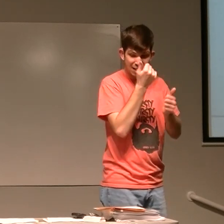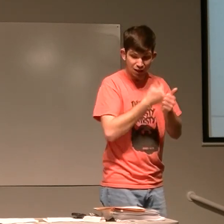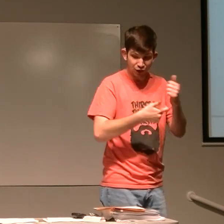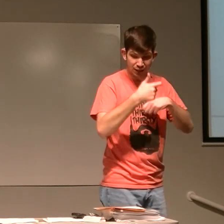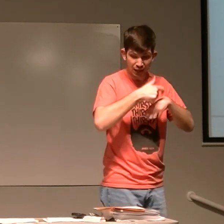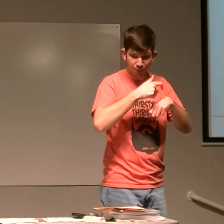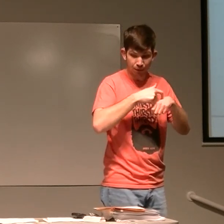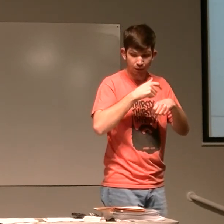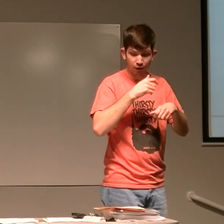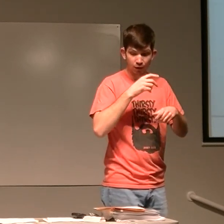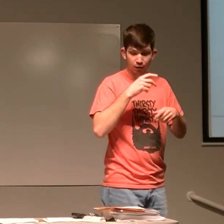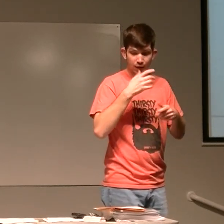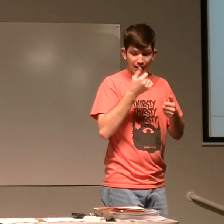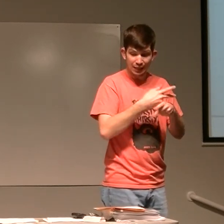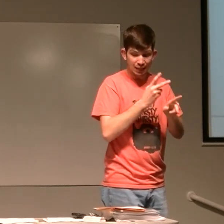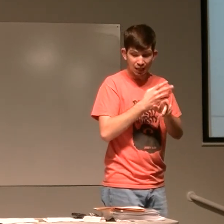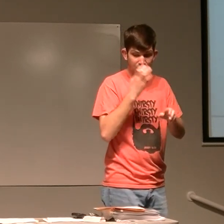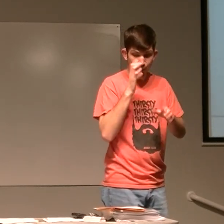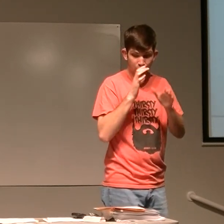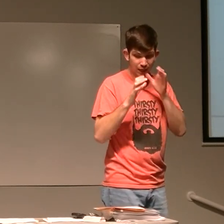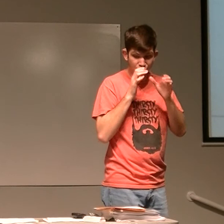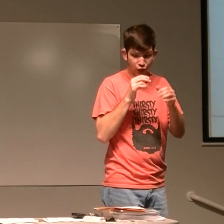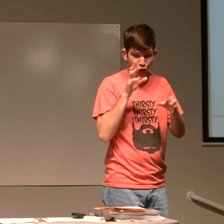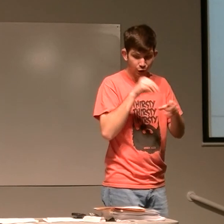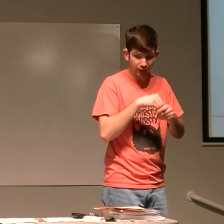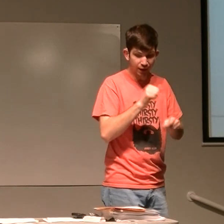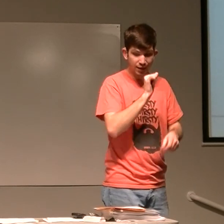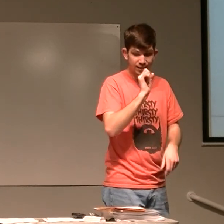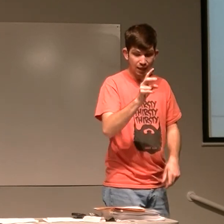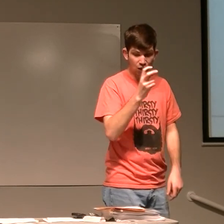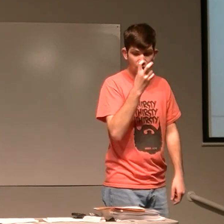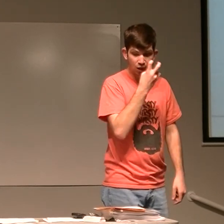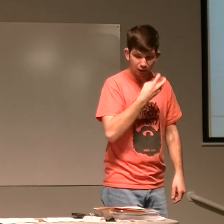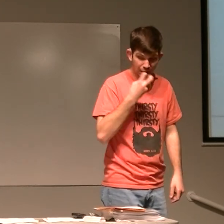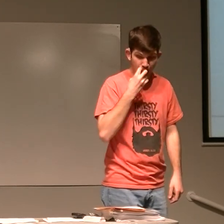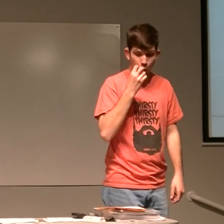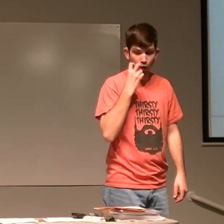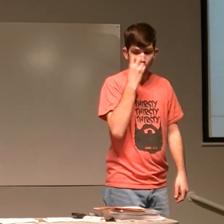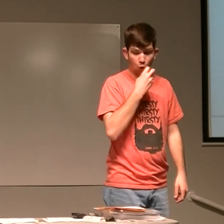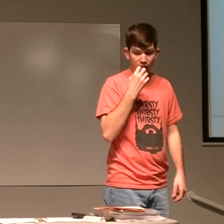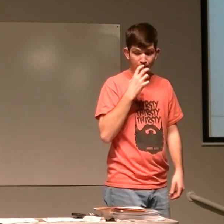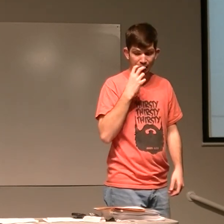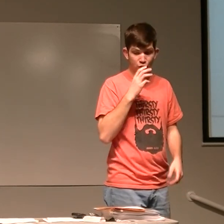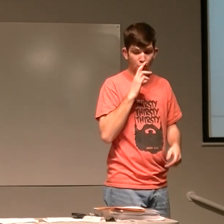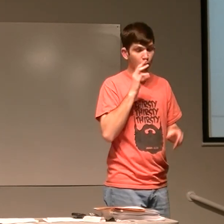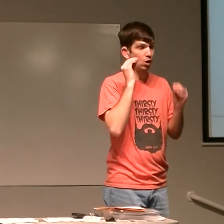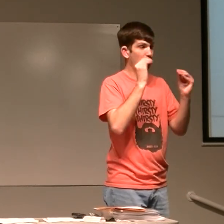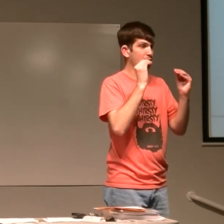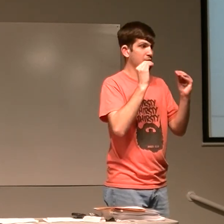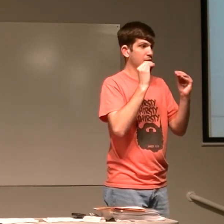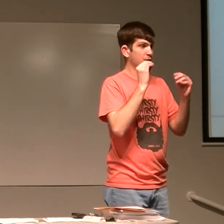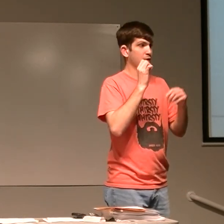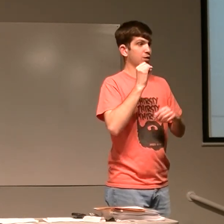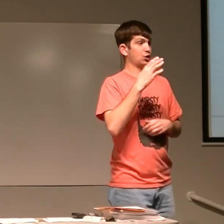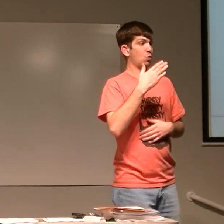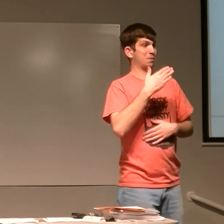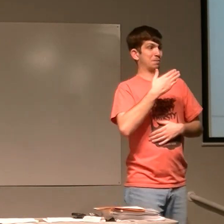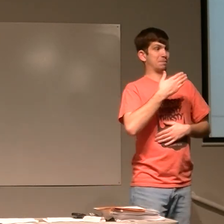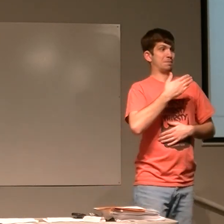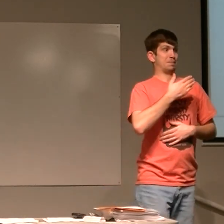every type, any kind of communication, including ASL, lip, or oral speech, are taught. So,